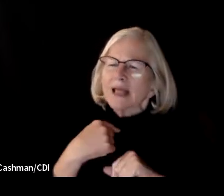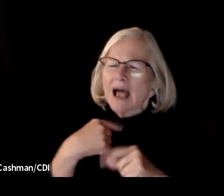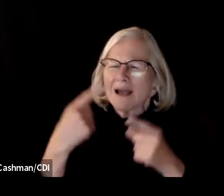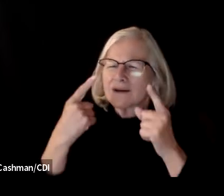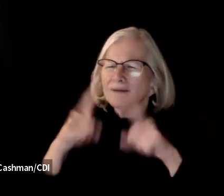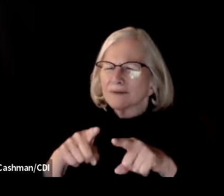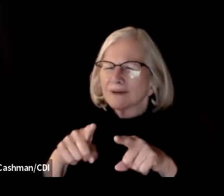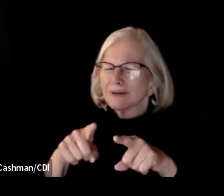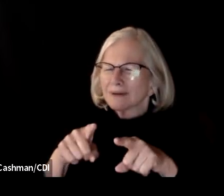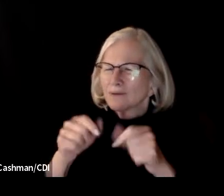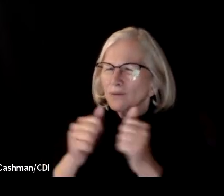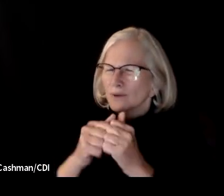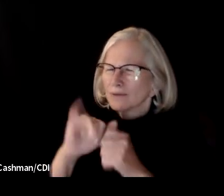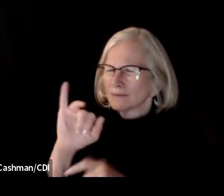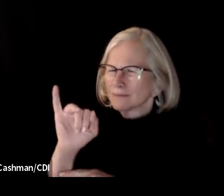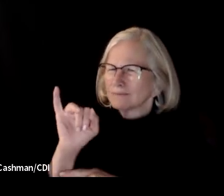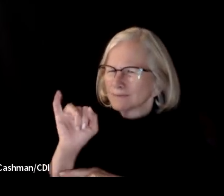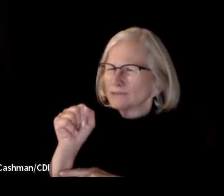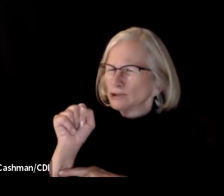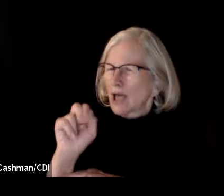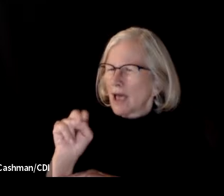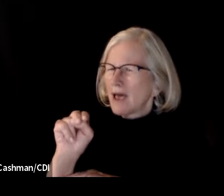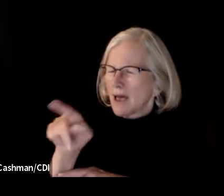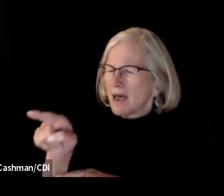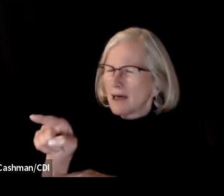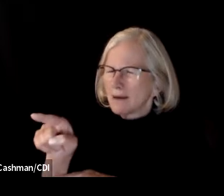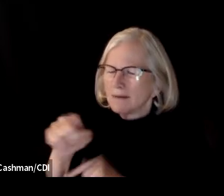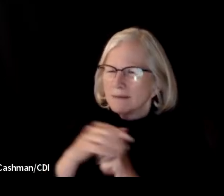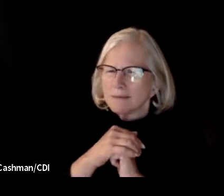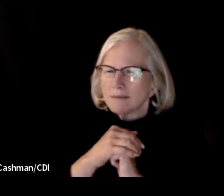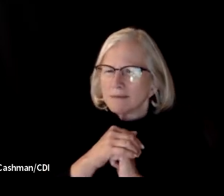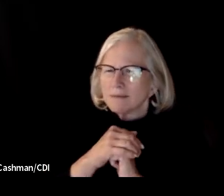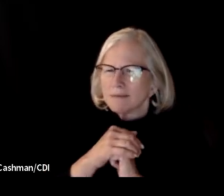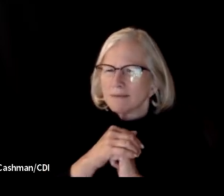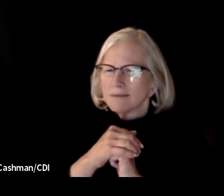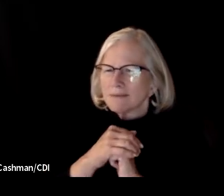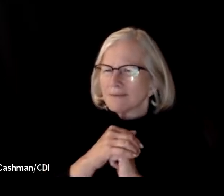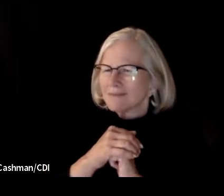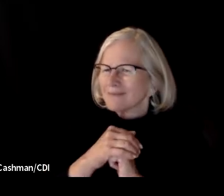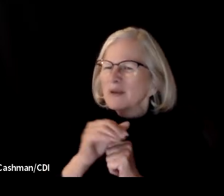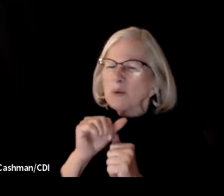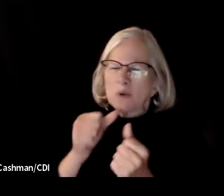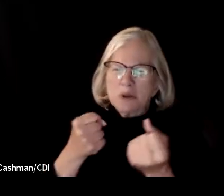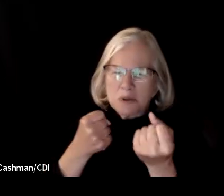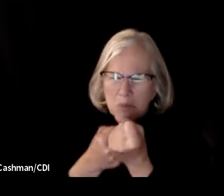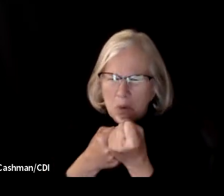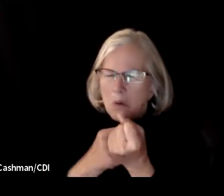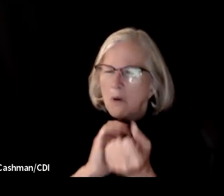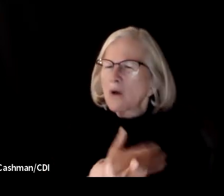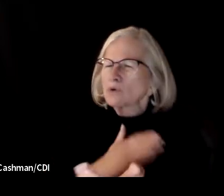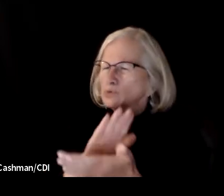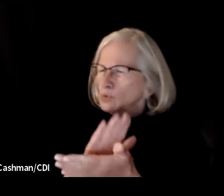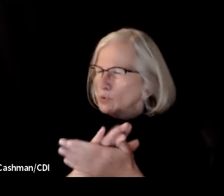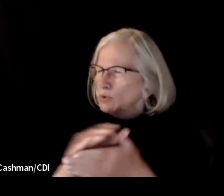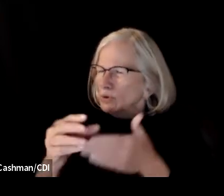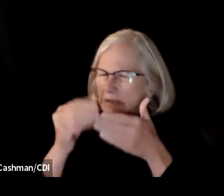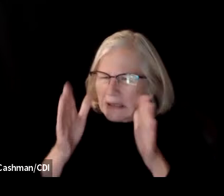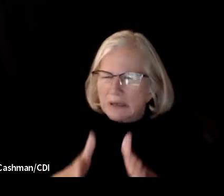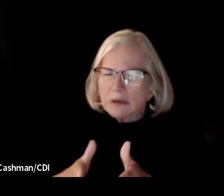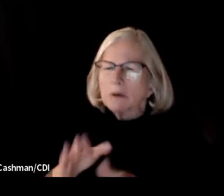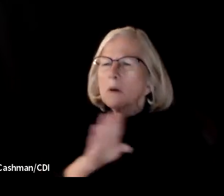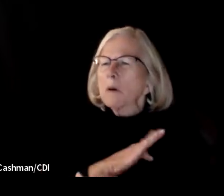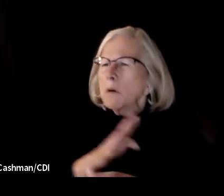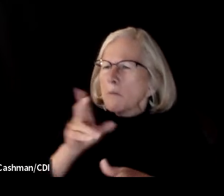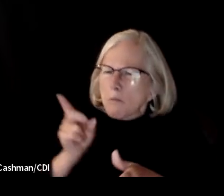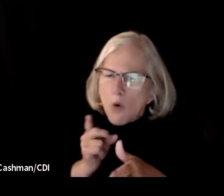they partner and engage with our school leaders and local school boards as they are monitoring the data and making decisions about